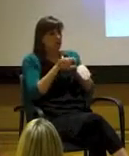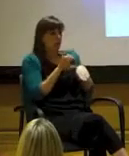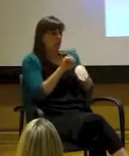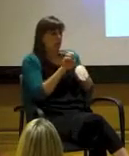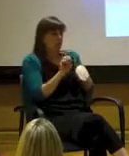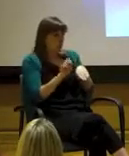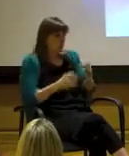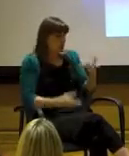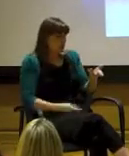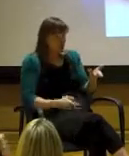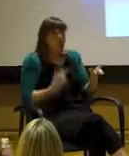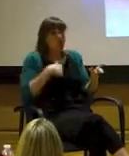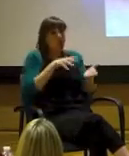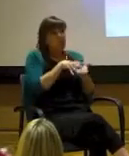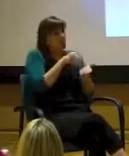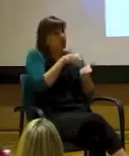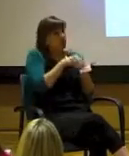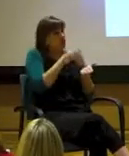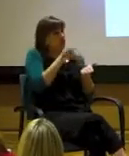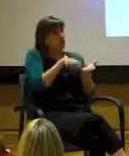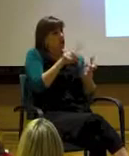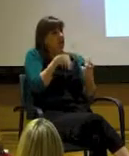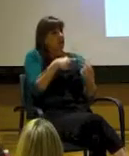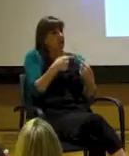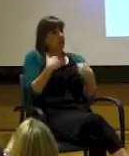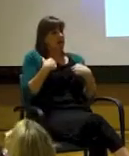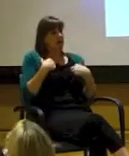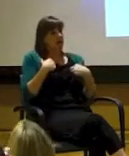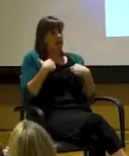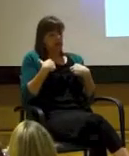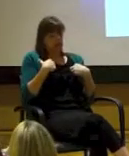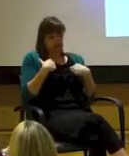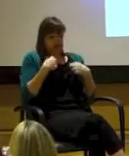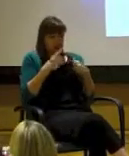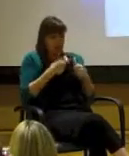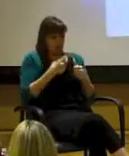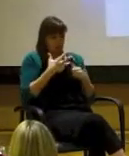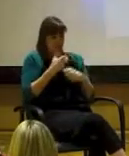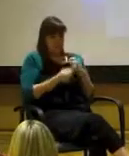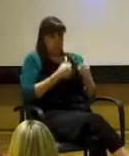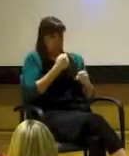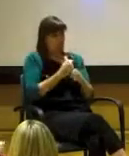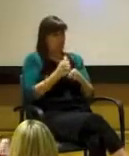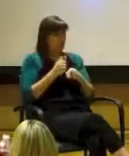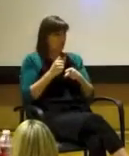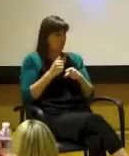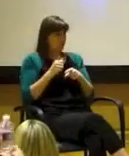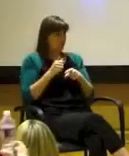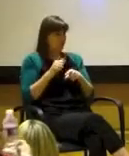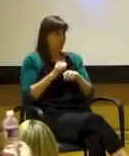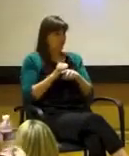way. We learned to do this when I was, I don't know, my first 5 years of practice